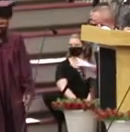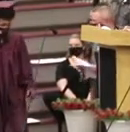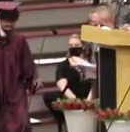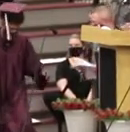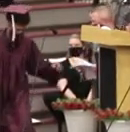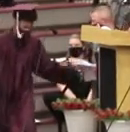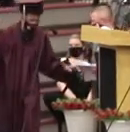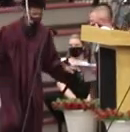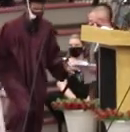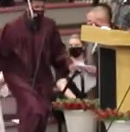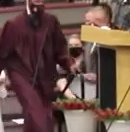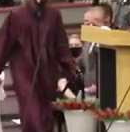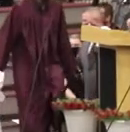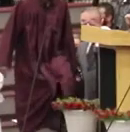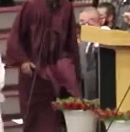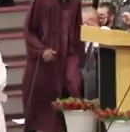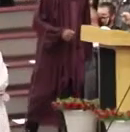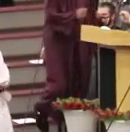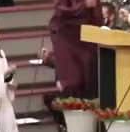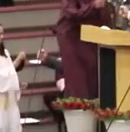Keon Polk.